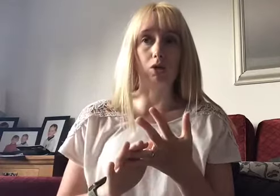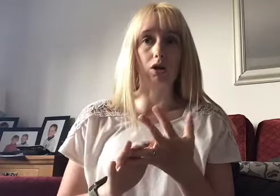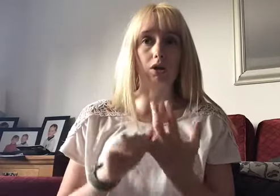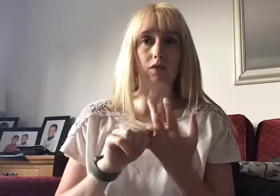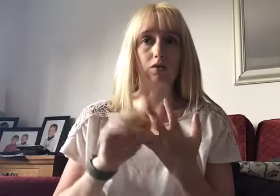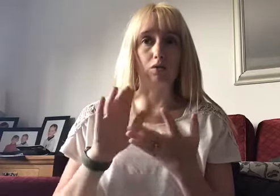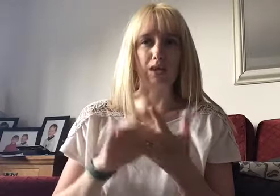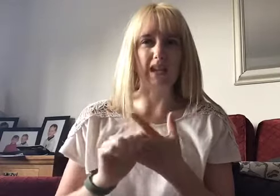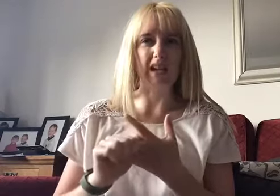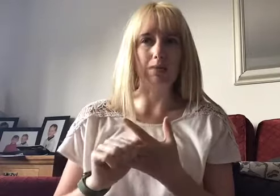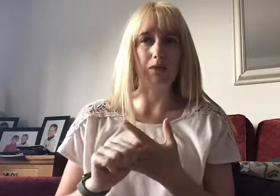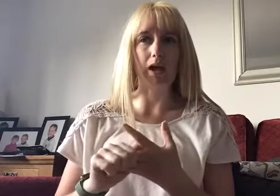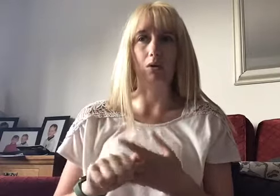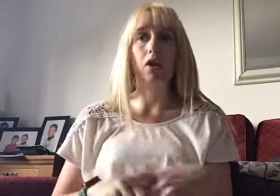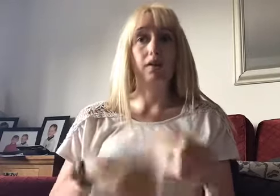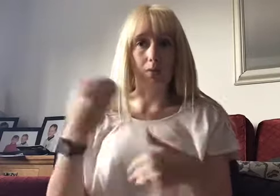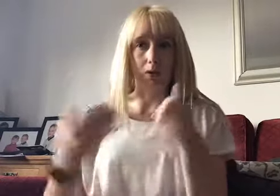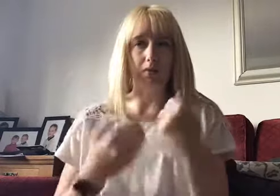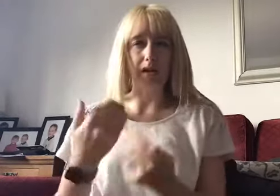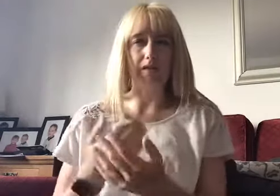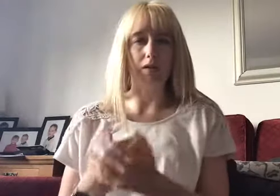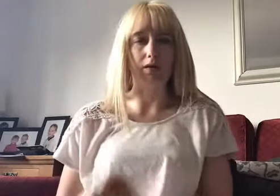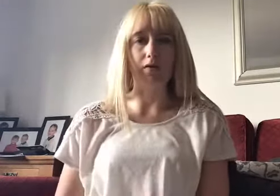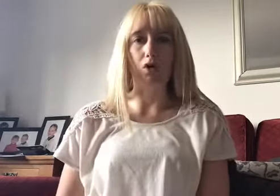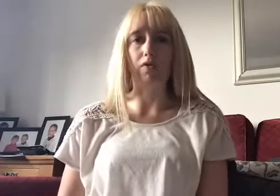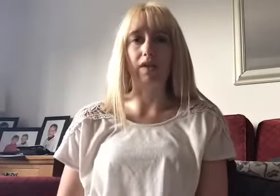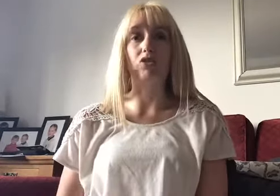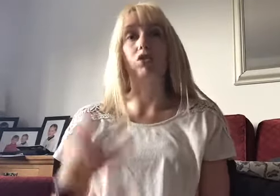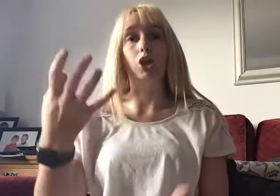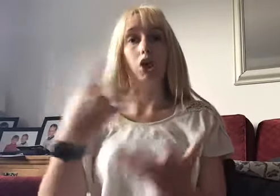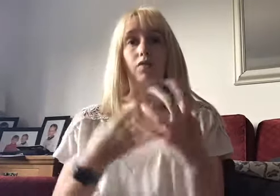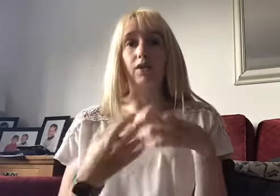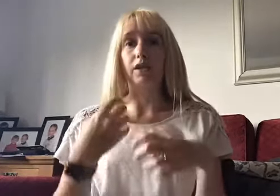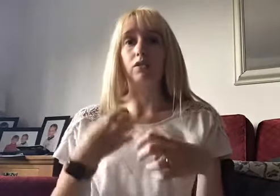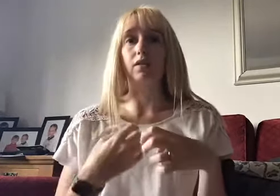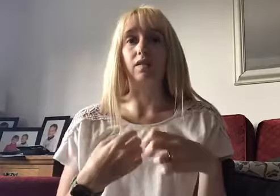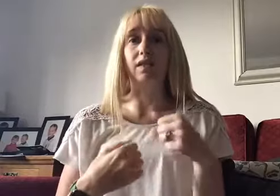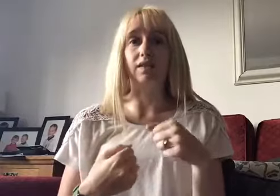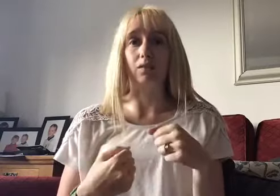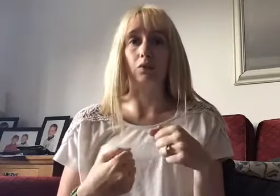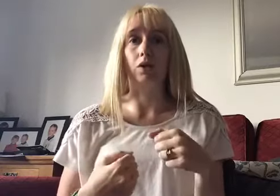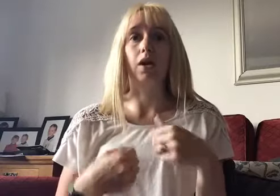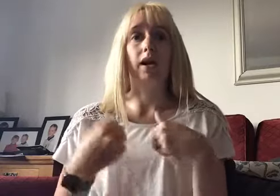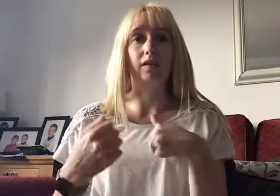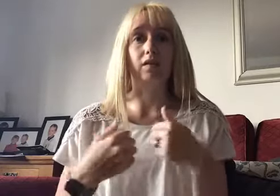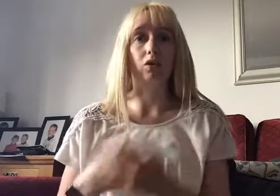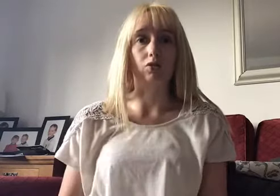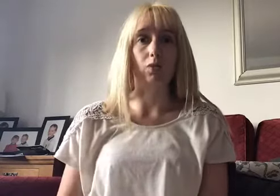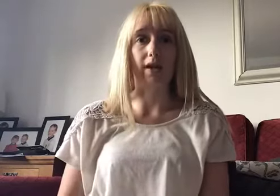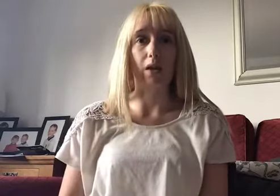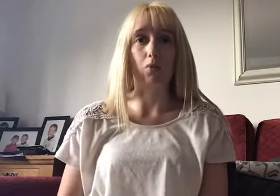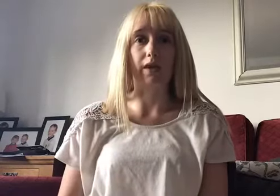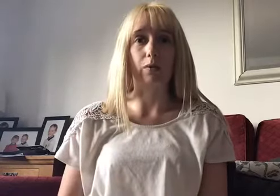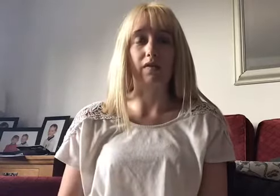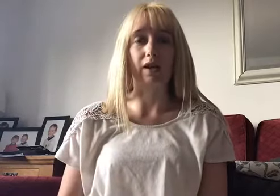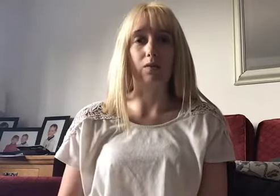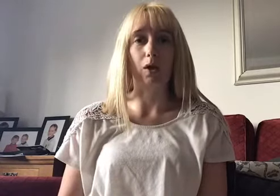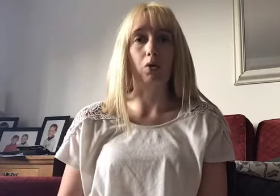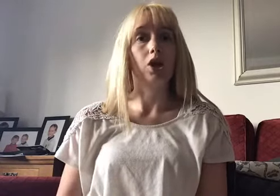can do your name now, so we can really start to have a conversation, and hopefully you could see someone and start to work out what they were saying as well. So